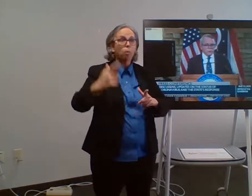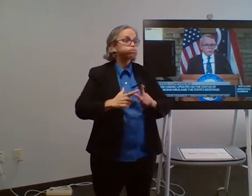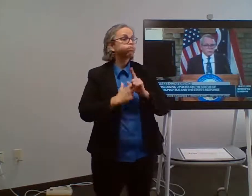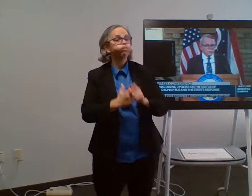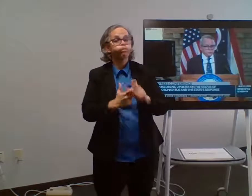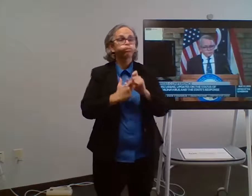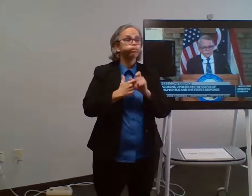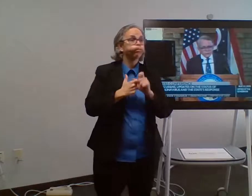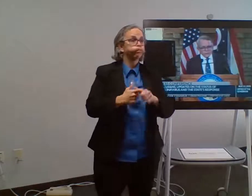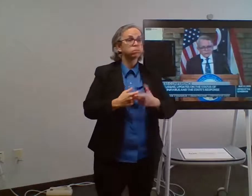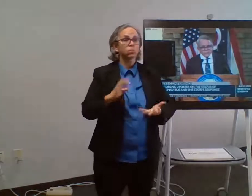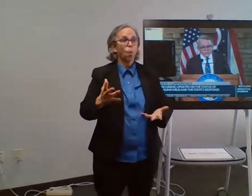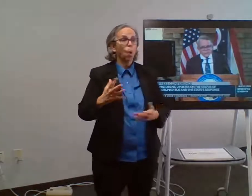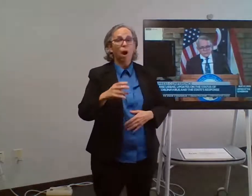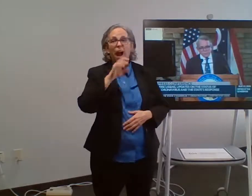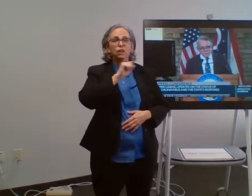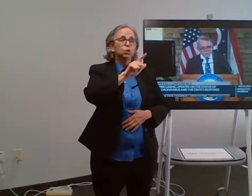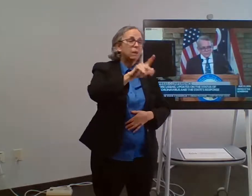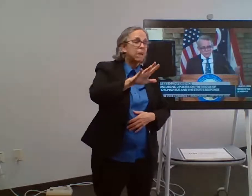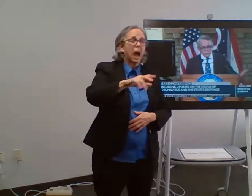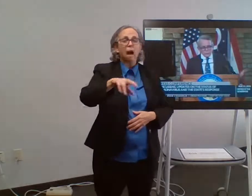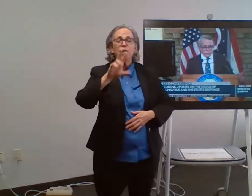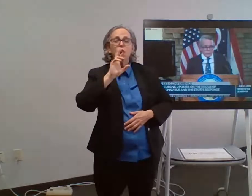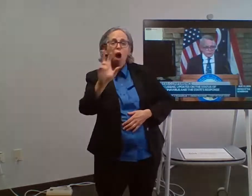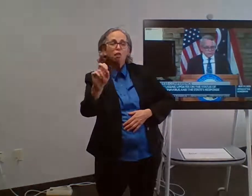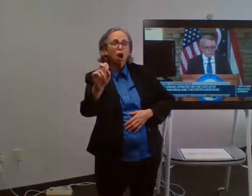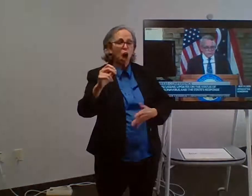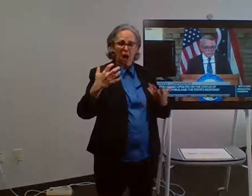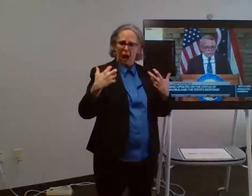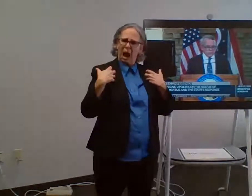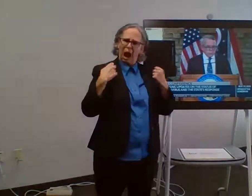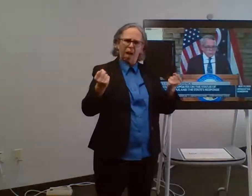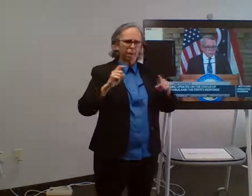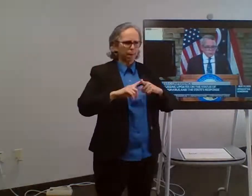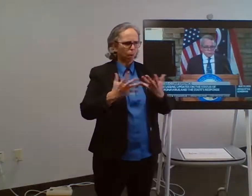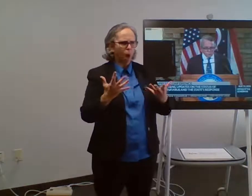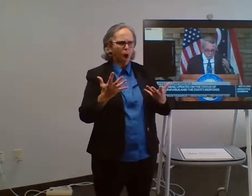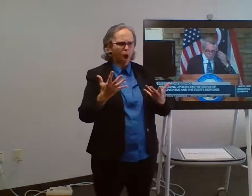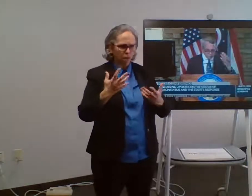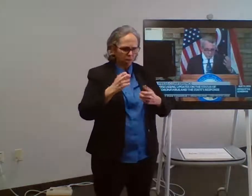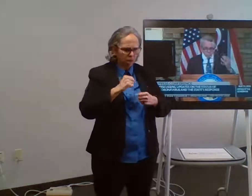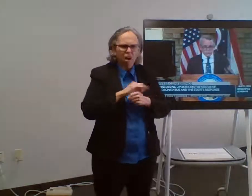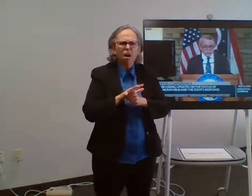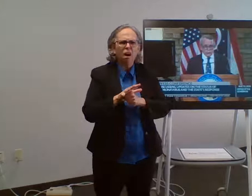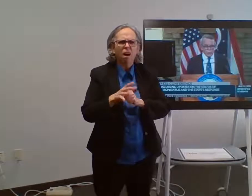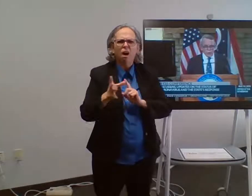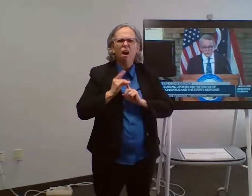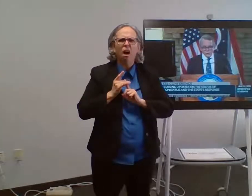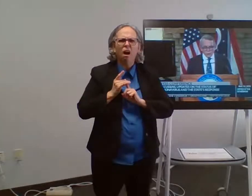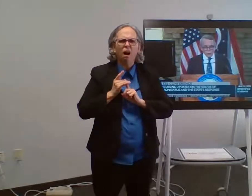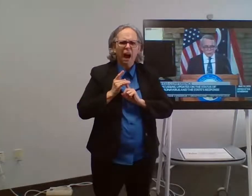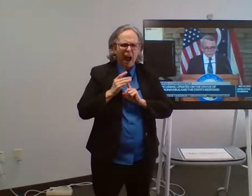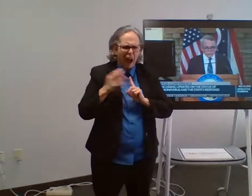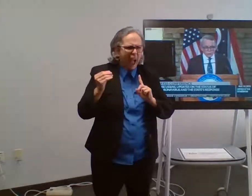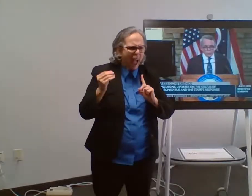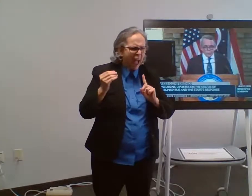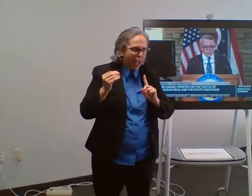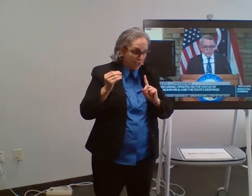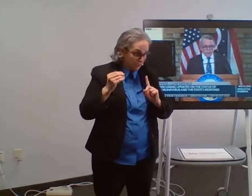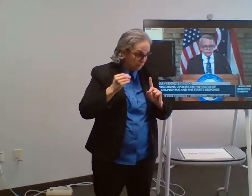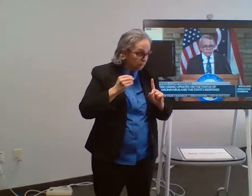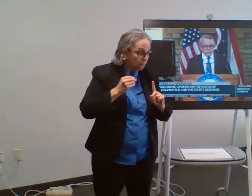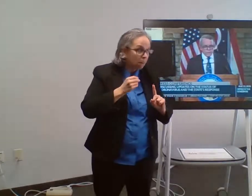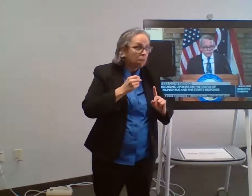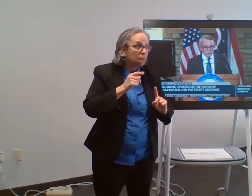old, 30 years old, and they came down with the coronavirus. What should they watch for if they know that